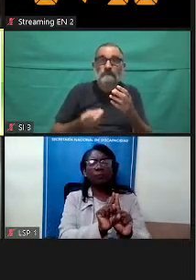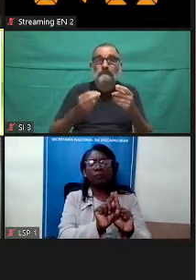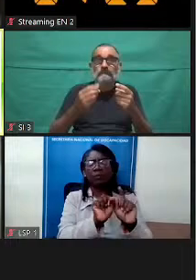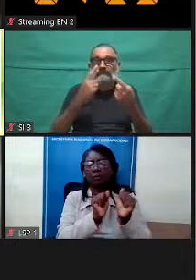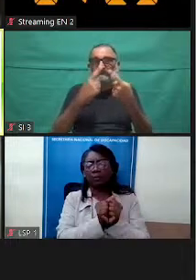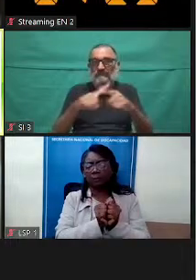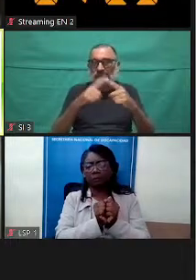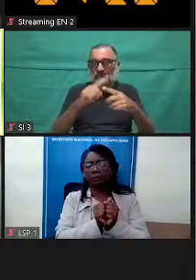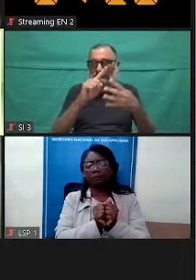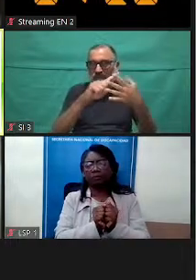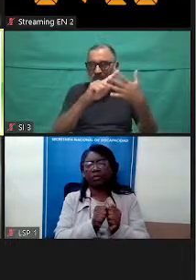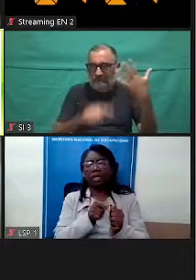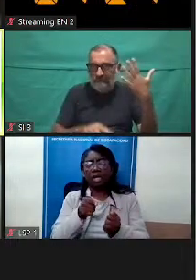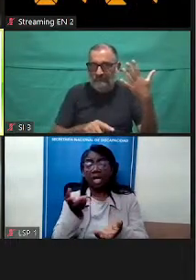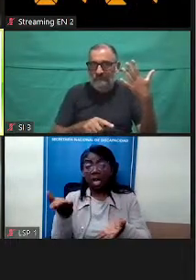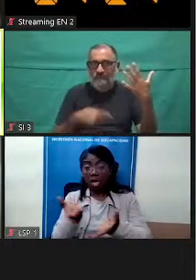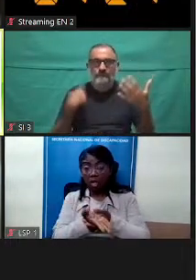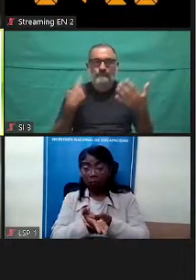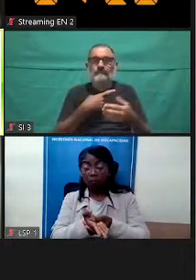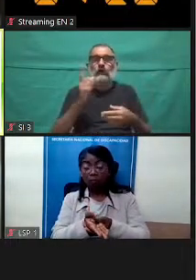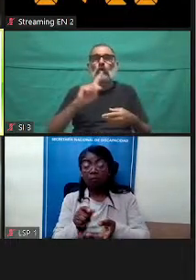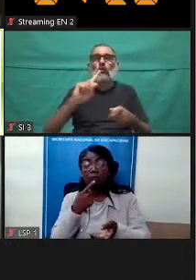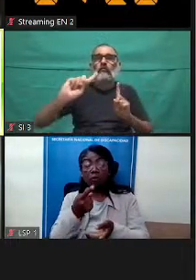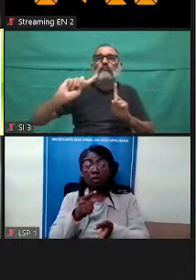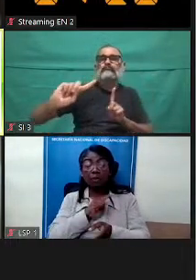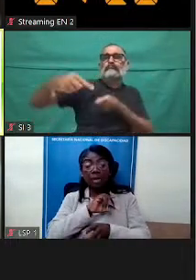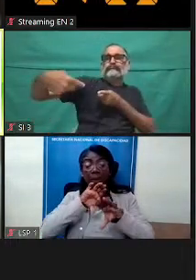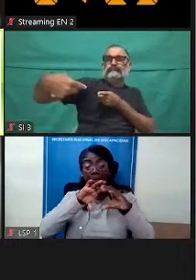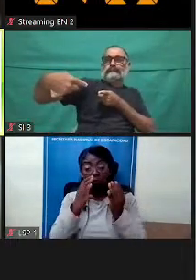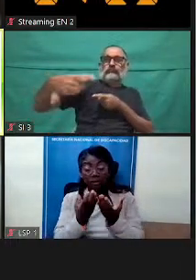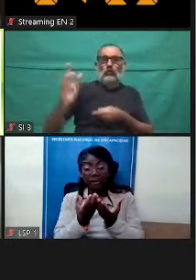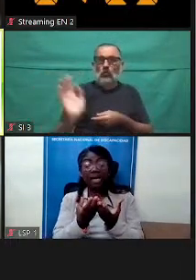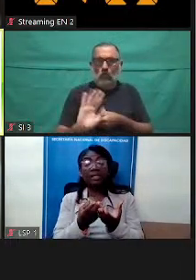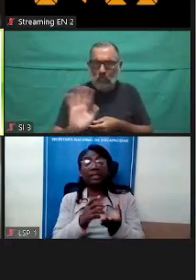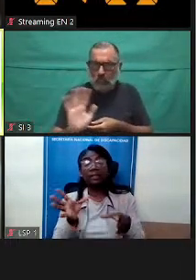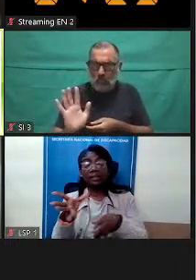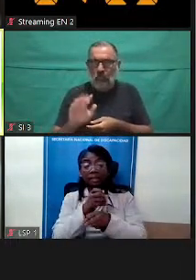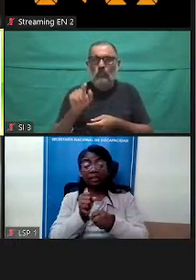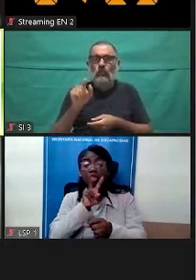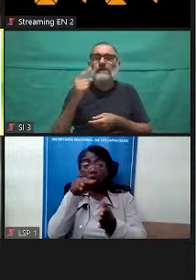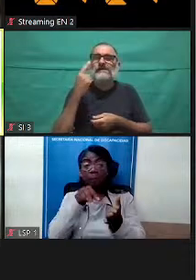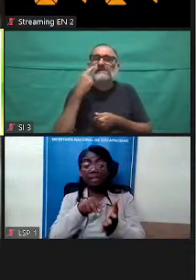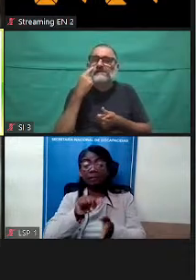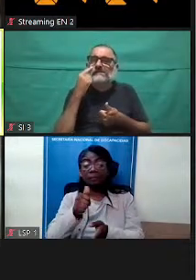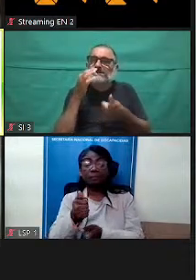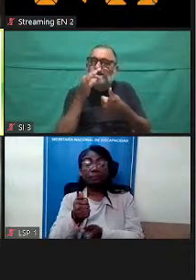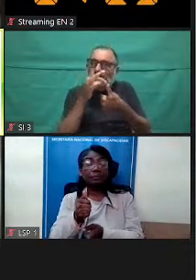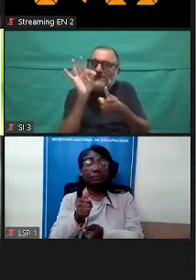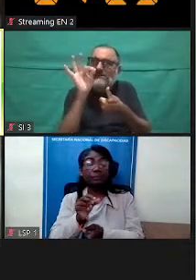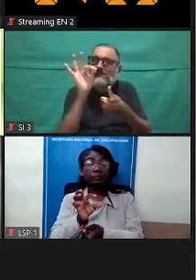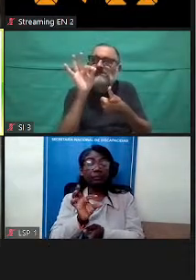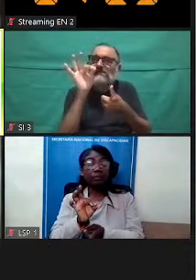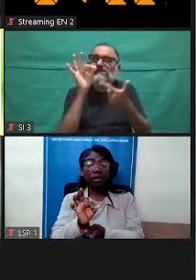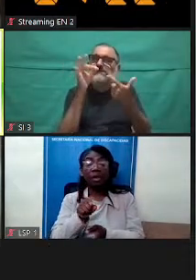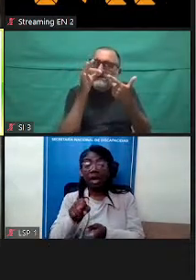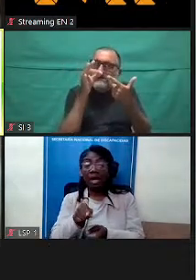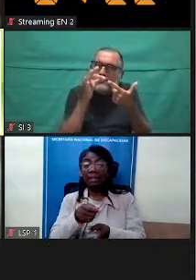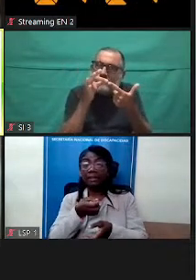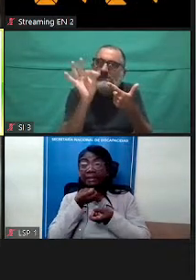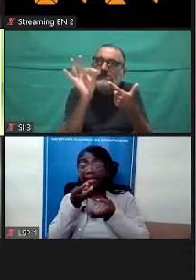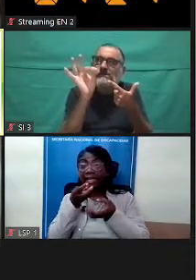sometimes you feel things and this is being analyzed in the world inclusion report in 2909